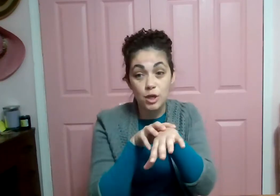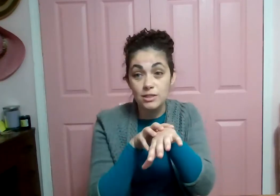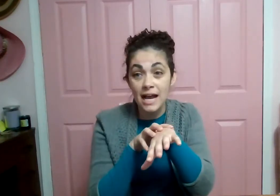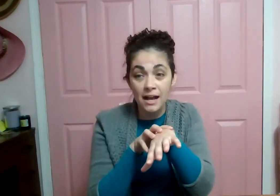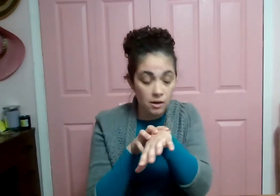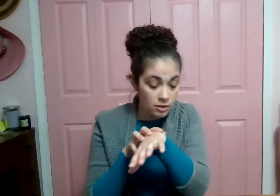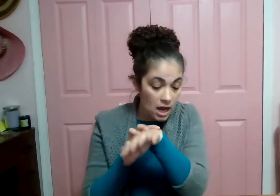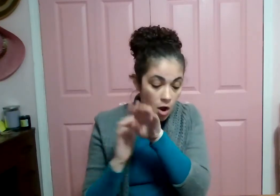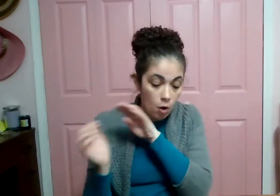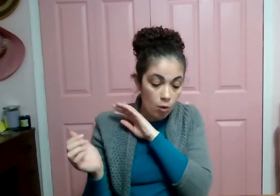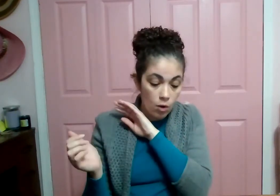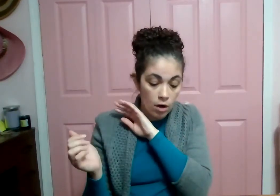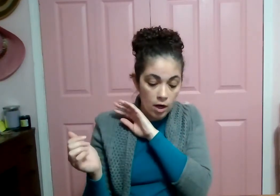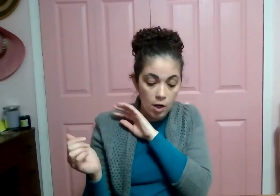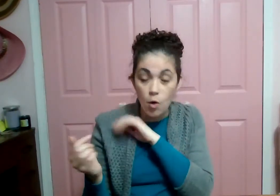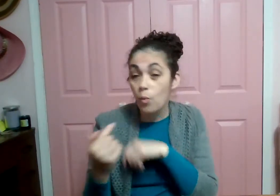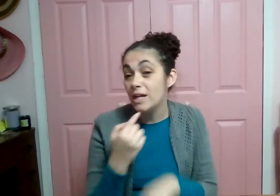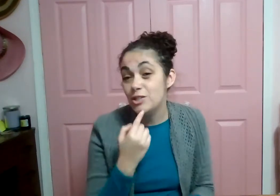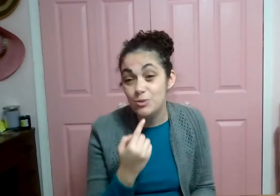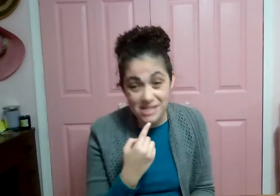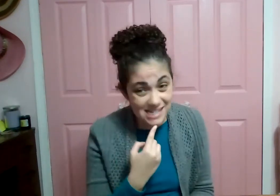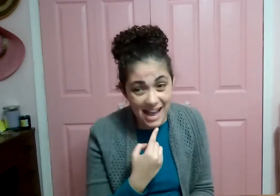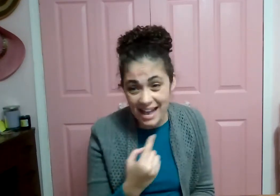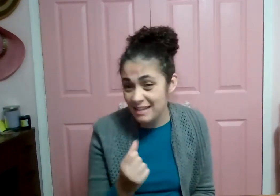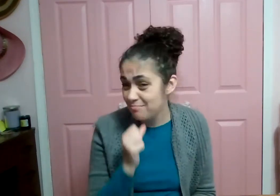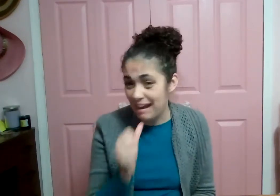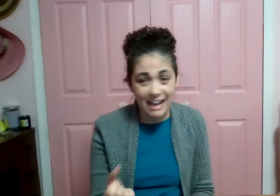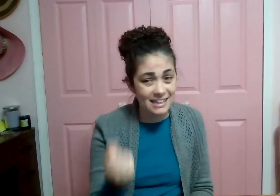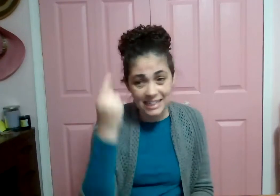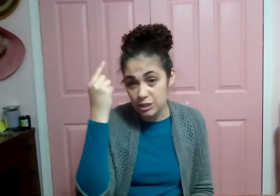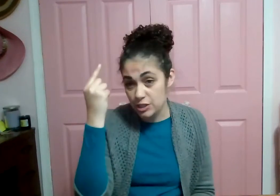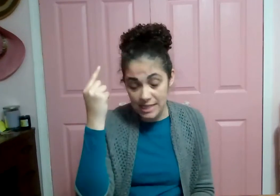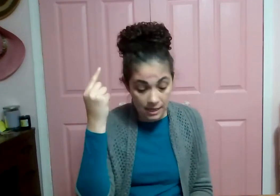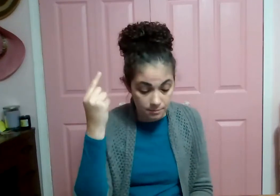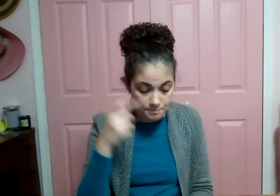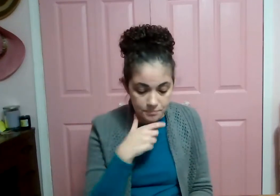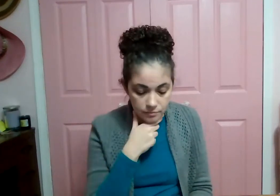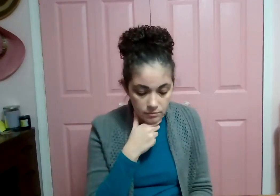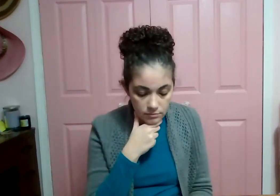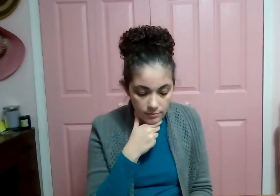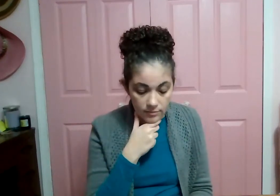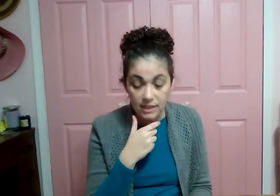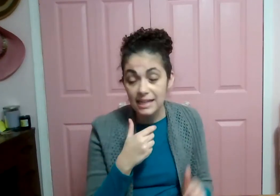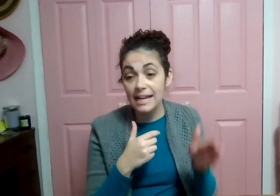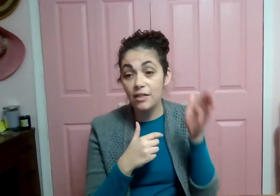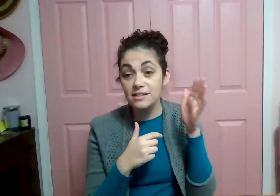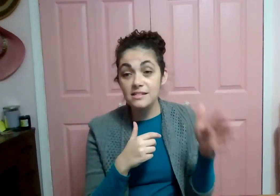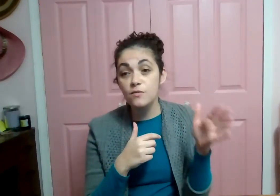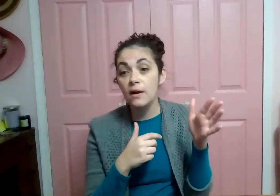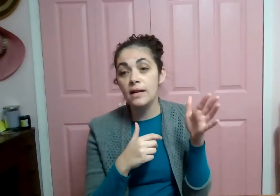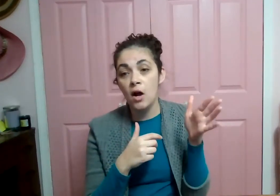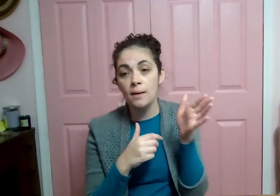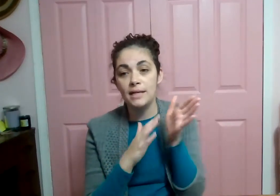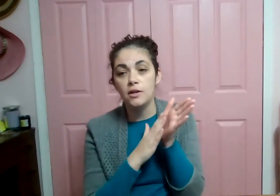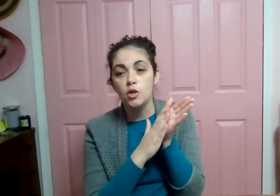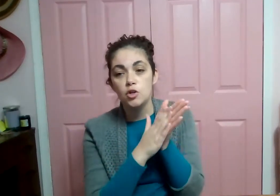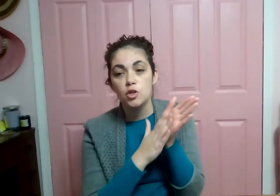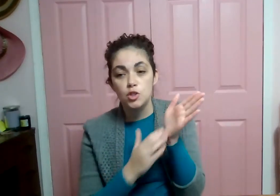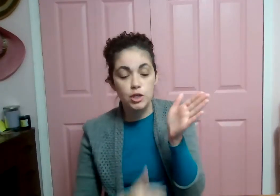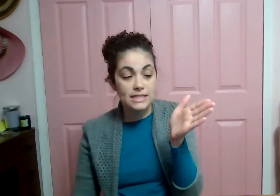slow down, or what did you say? I didn't understand. Now this is very common. So you're going to